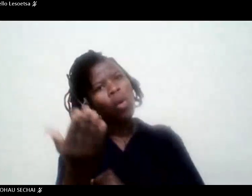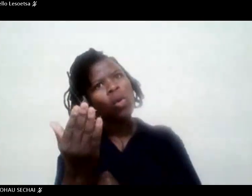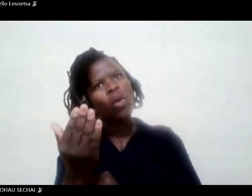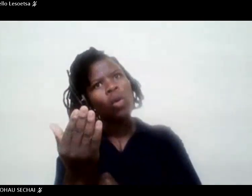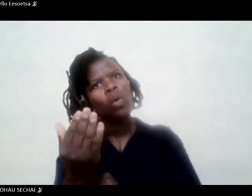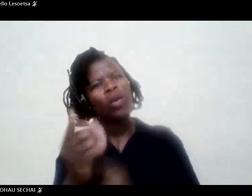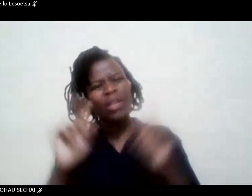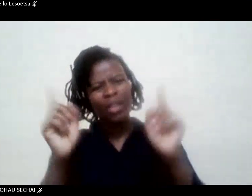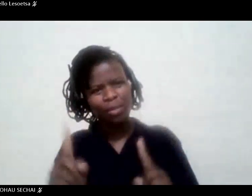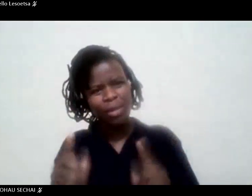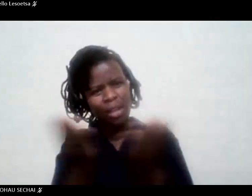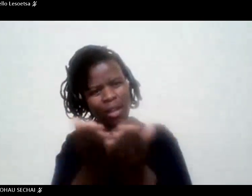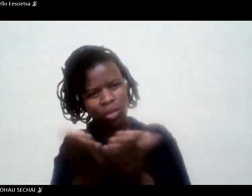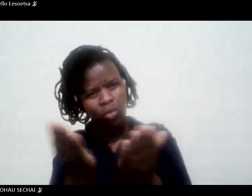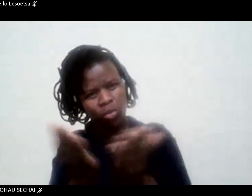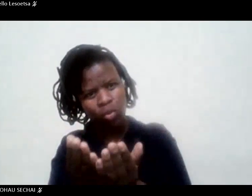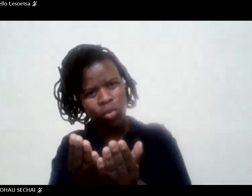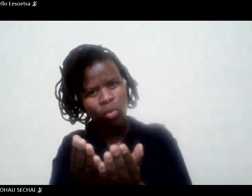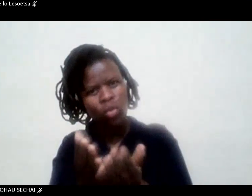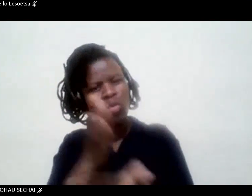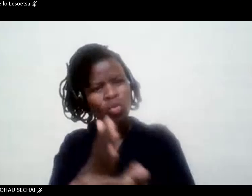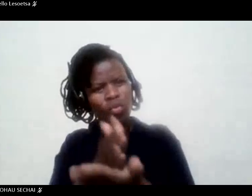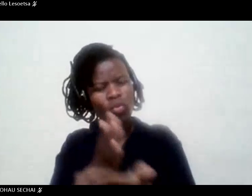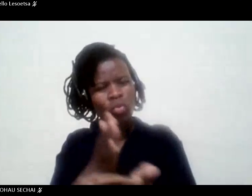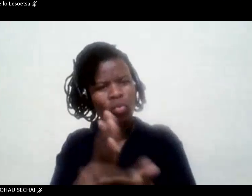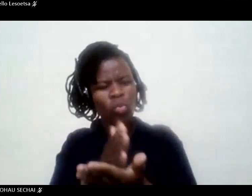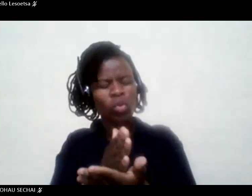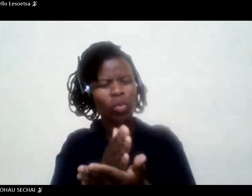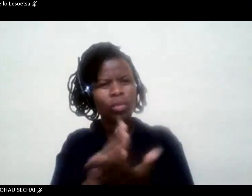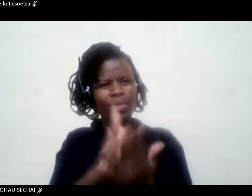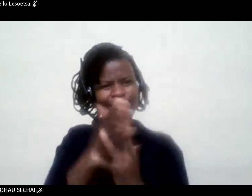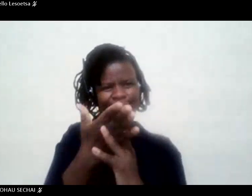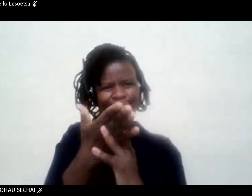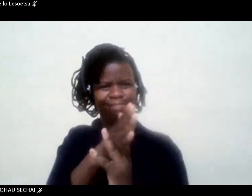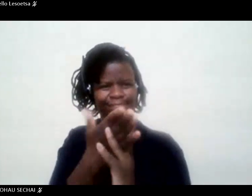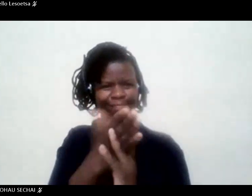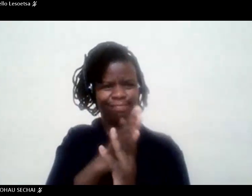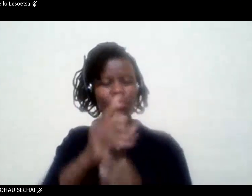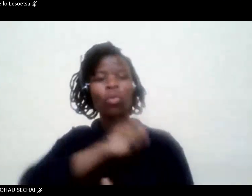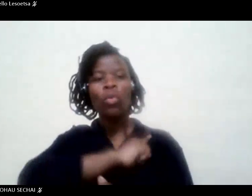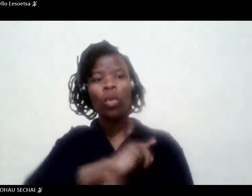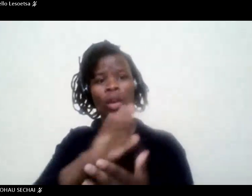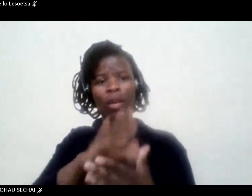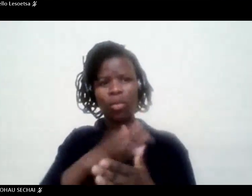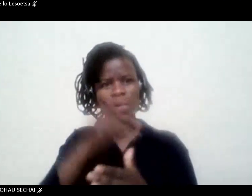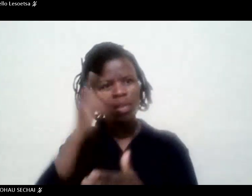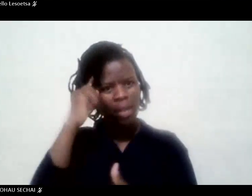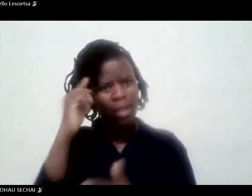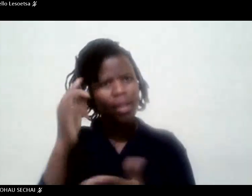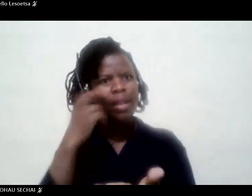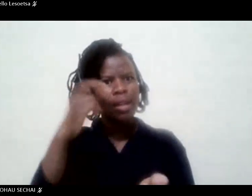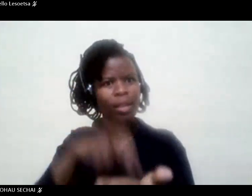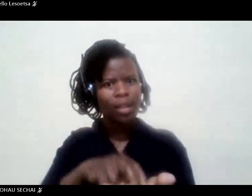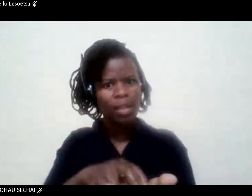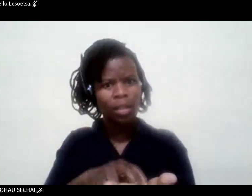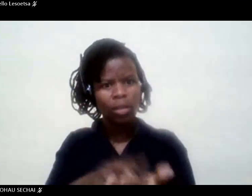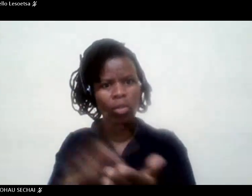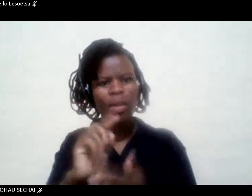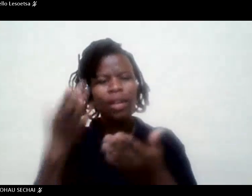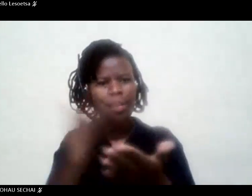special school, I'm caught in the middle, because I think somehow it needs to